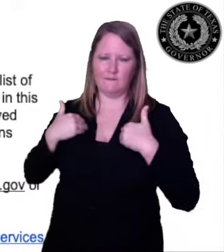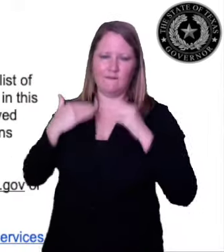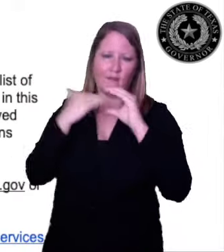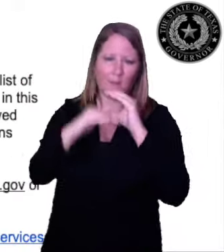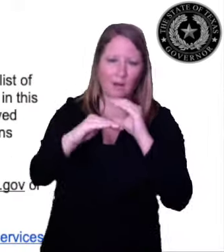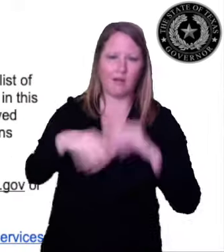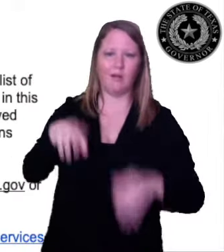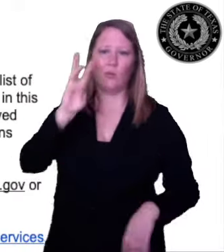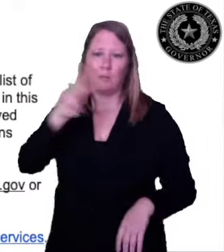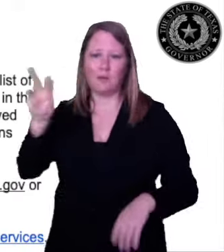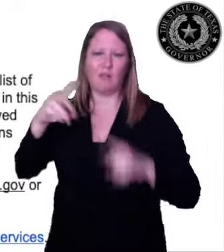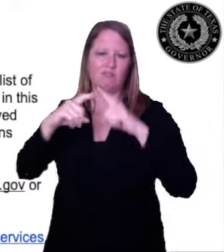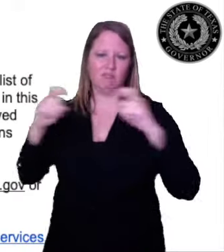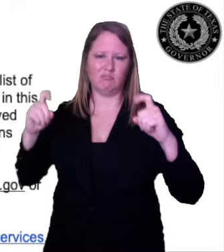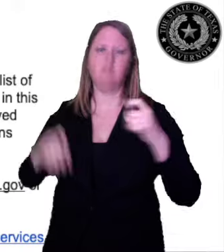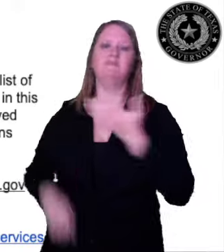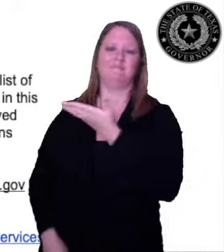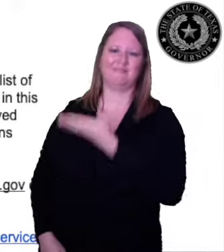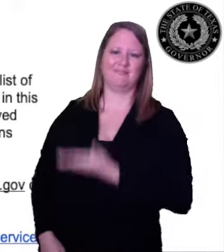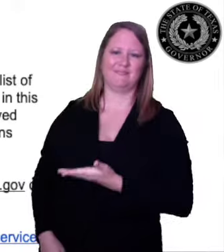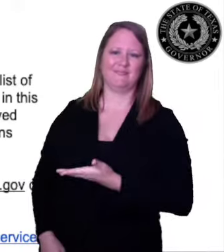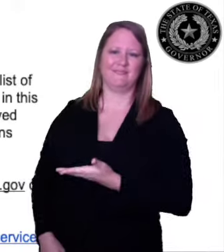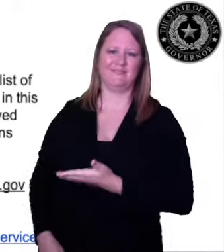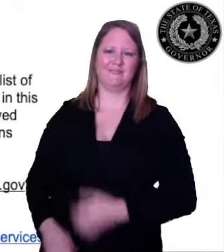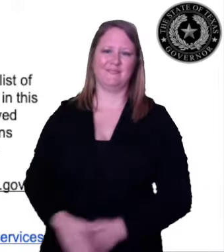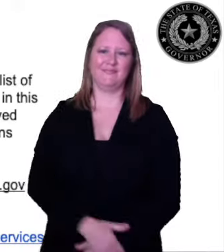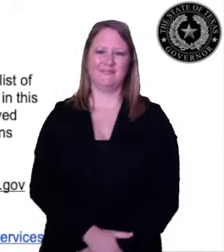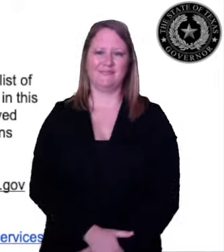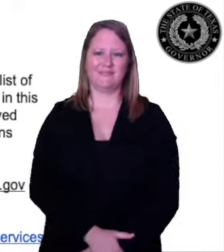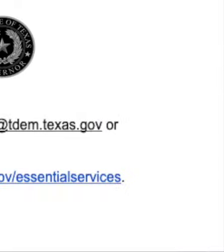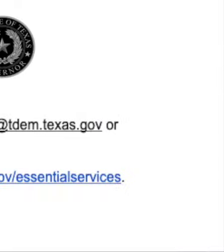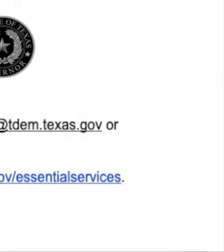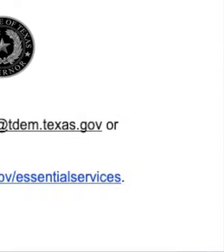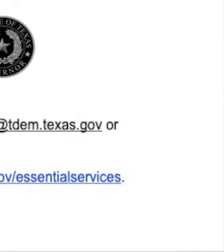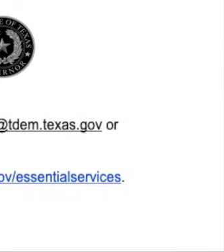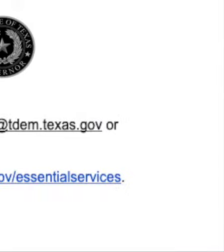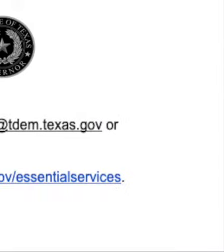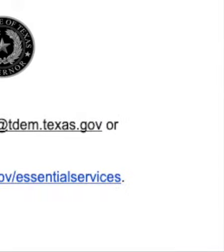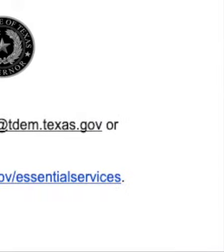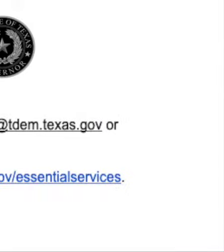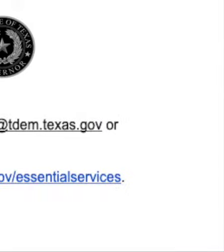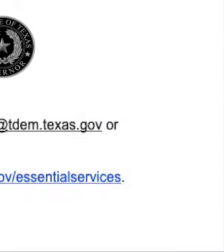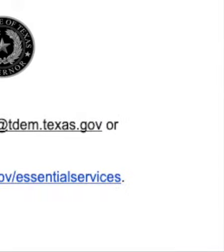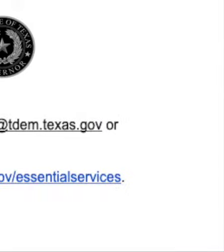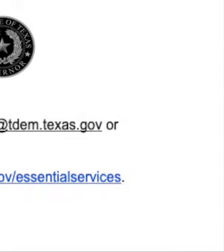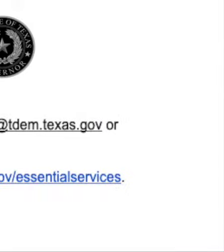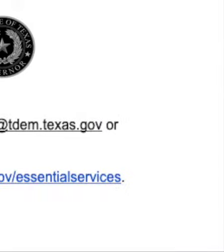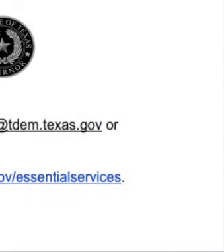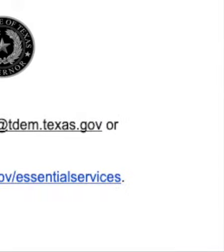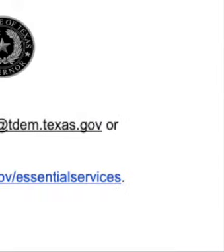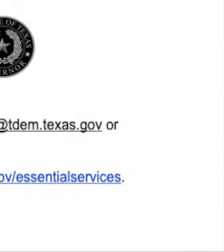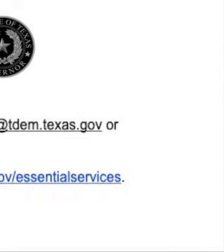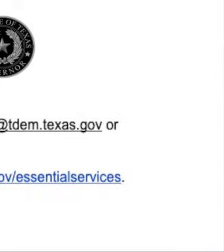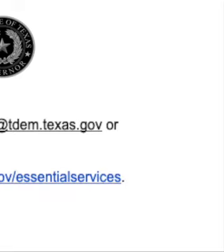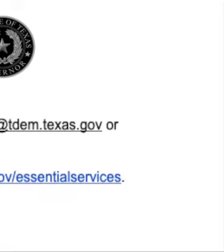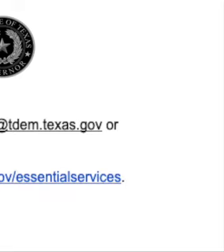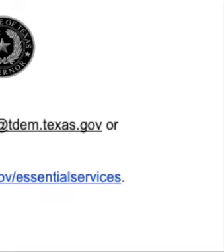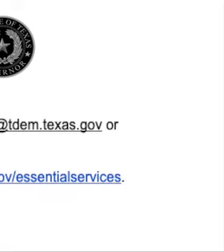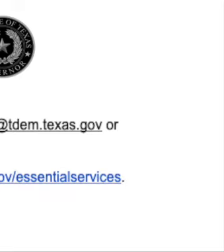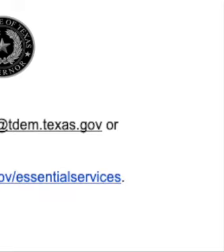specified in this executive order or any approved additions. Requests for additions should be directed to TDEM